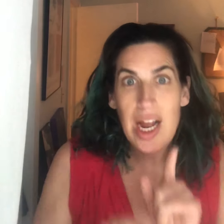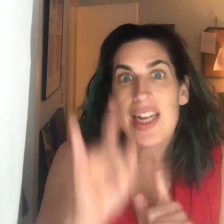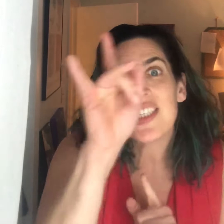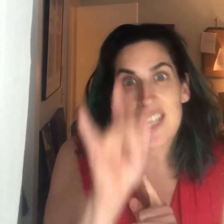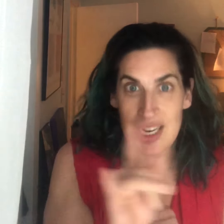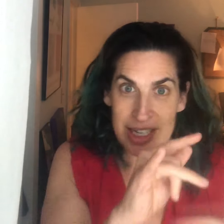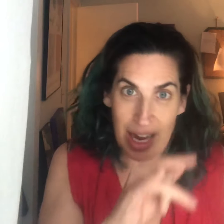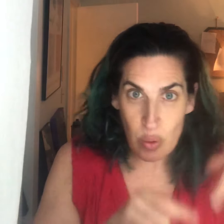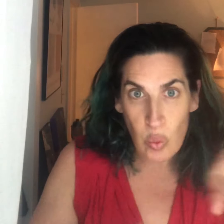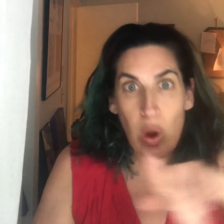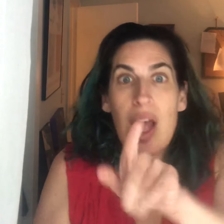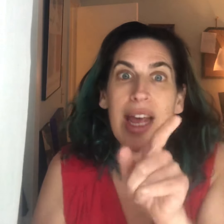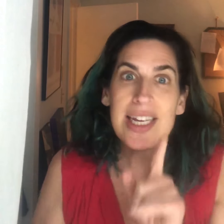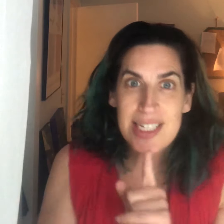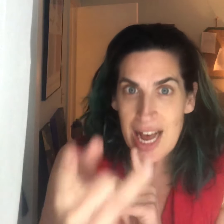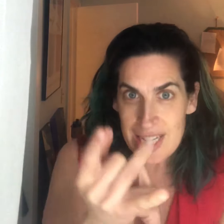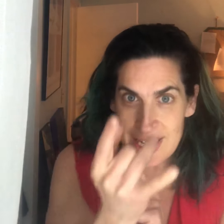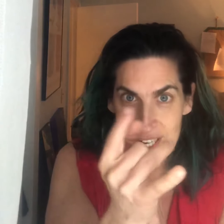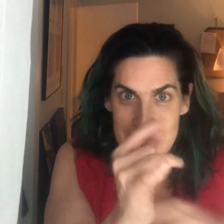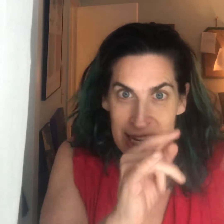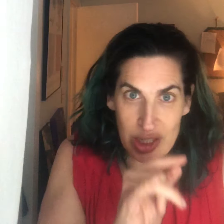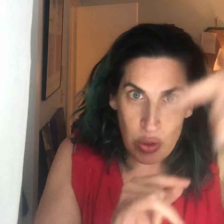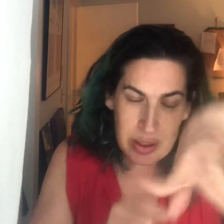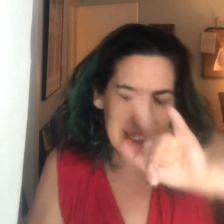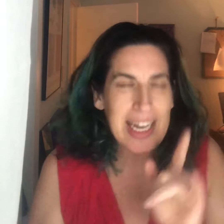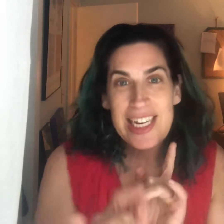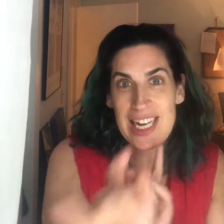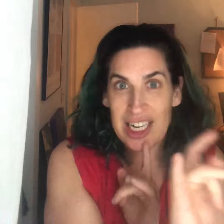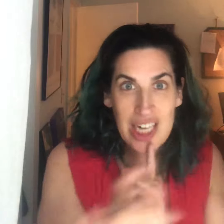Oof I see a little bit more I can.